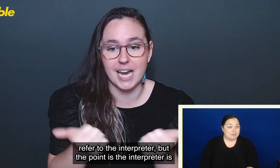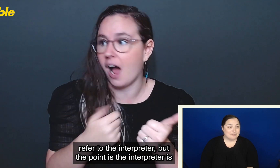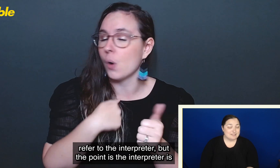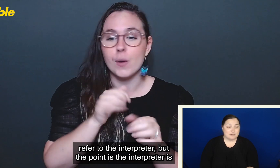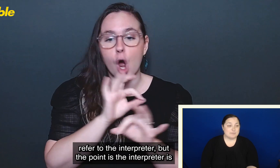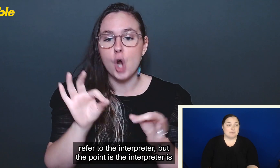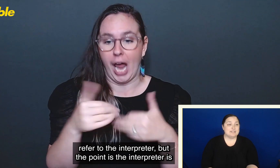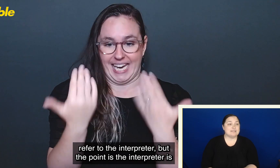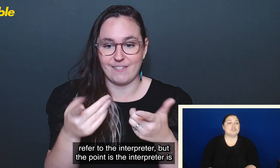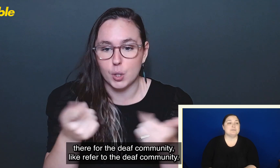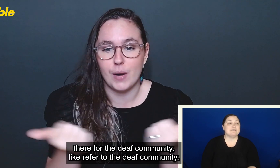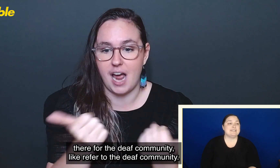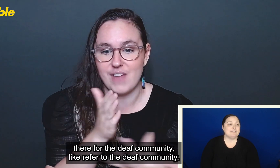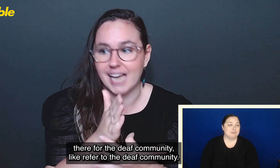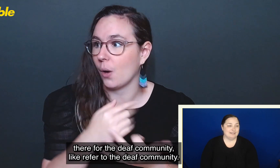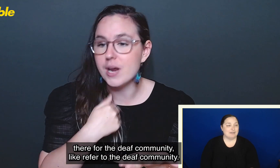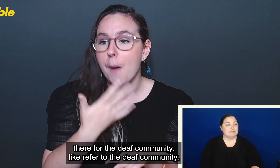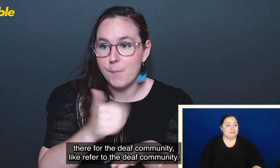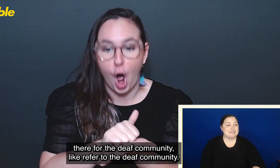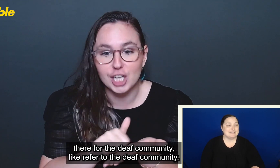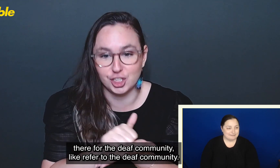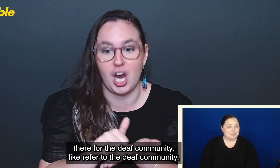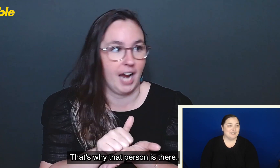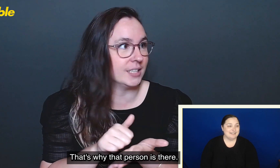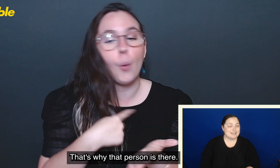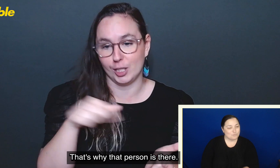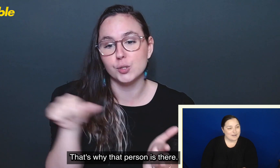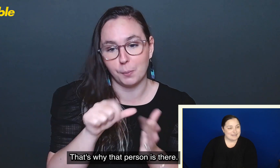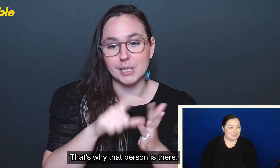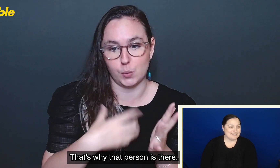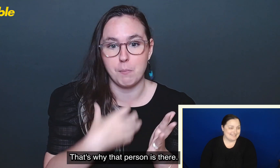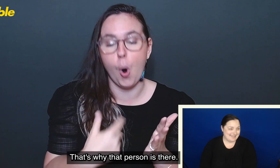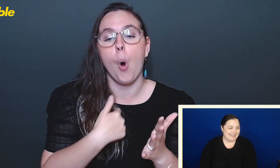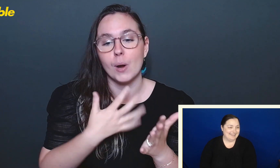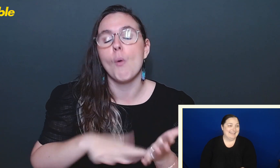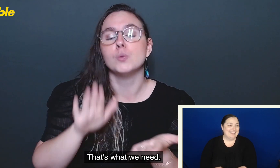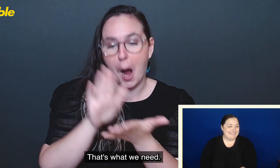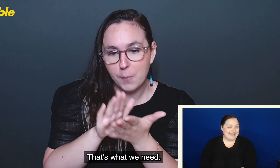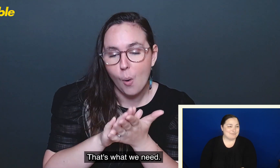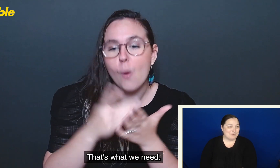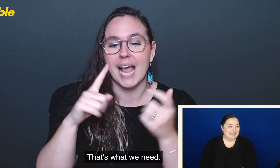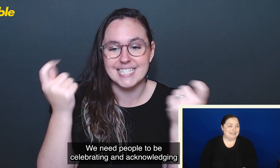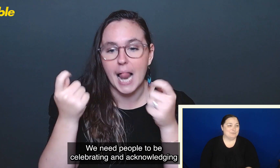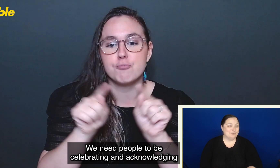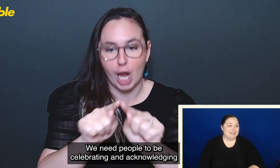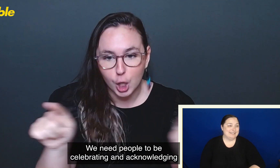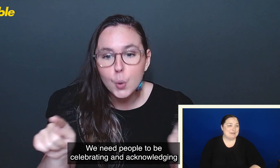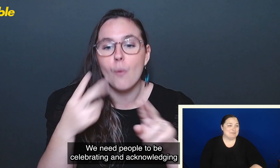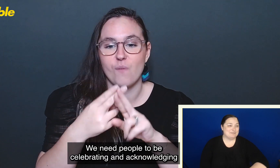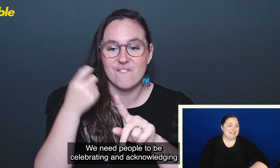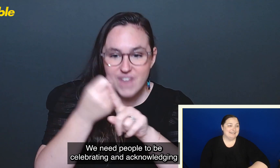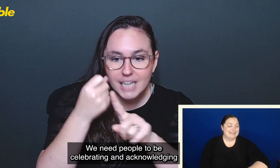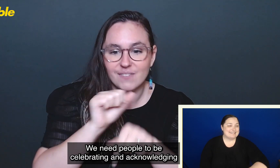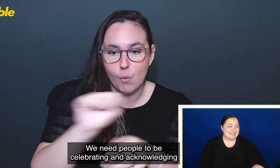where people refer to the interpreter. But the point is the interpreter is there for the deaf community. Like, refer to the deaf community. That's why that person is there. That's what we need. We need